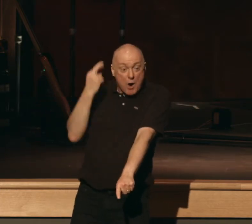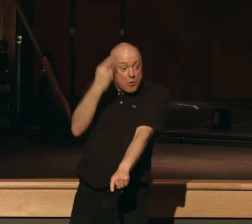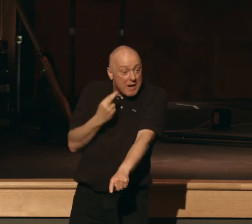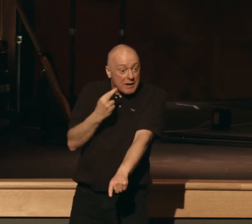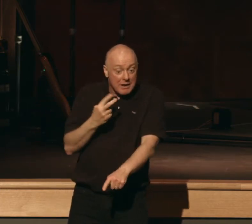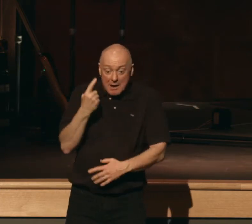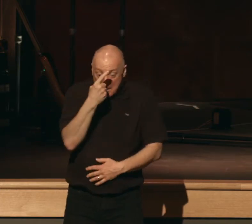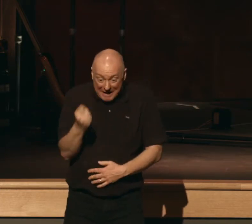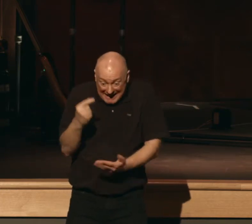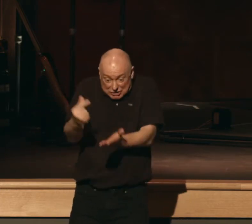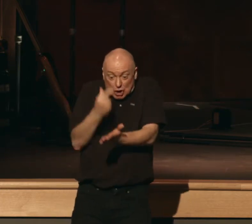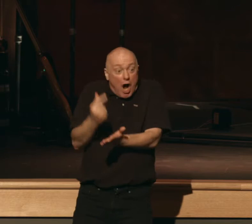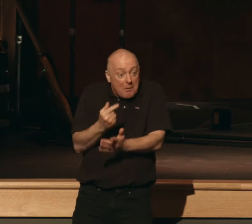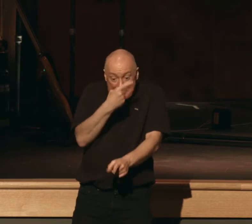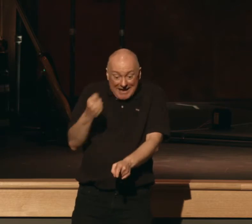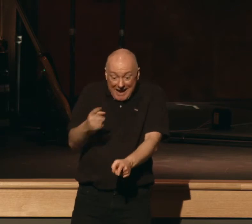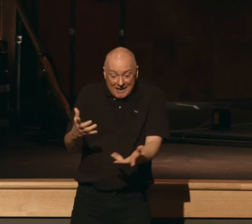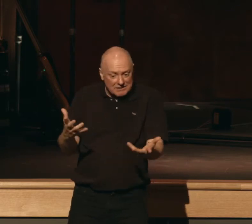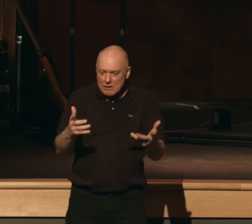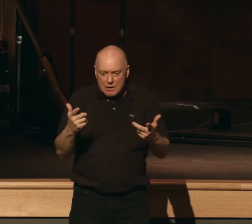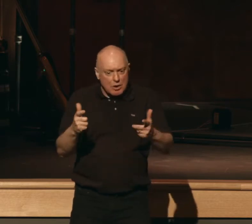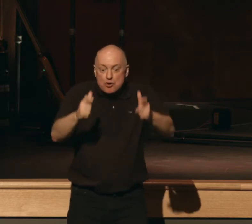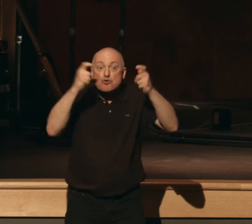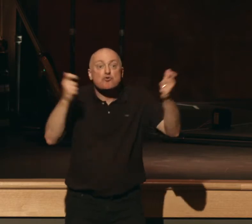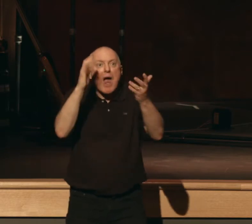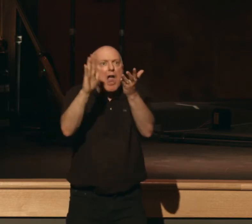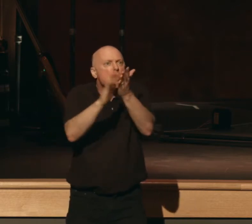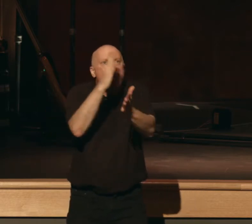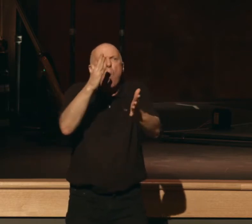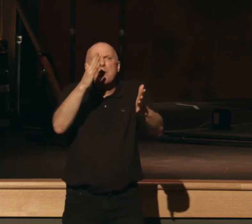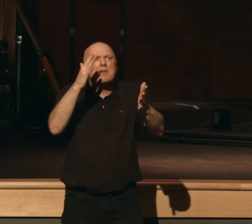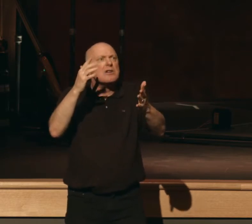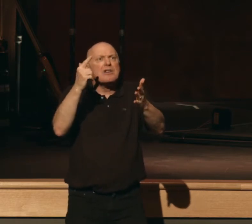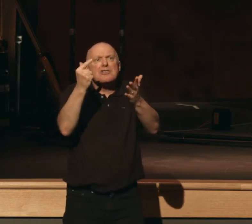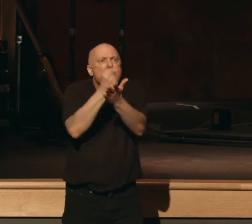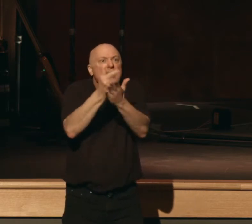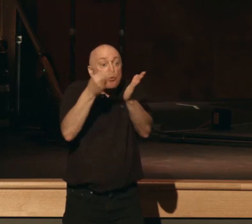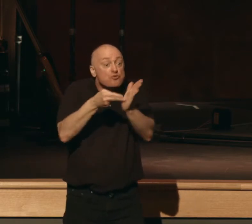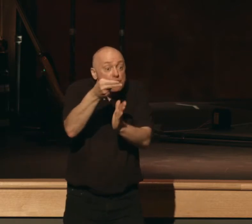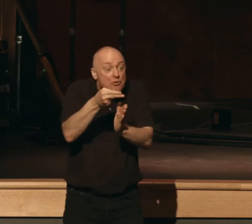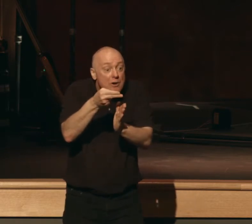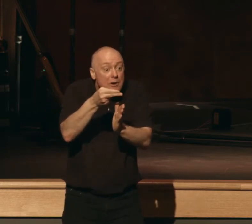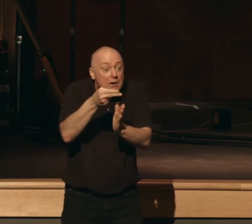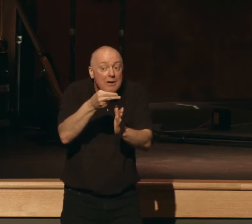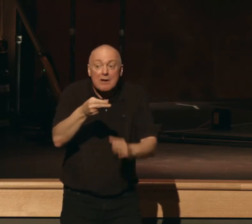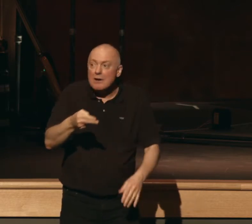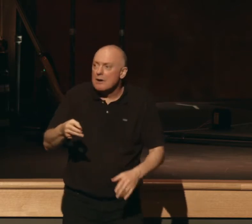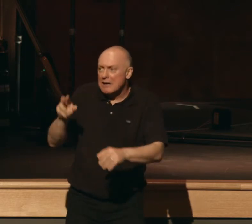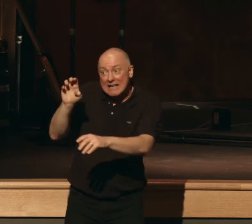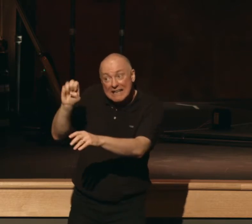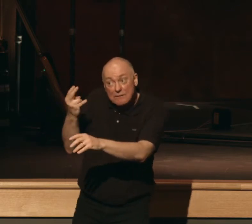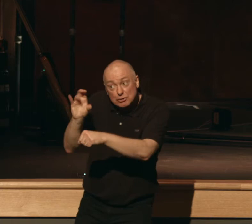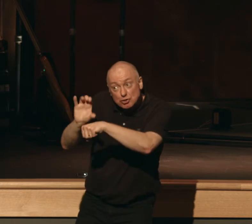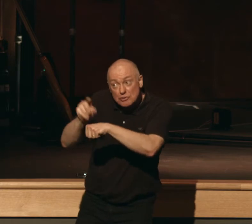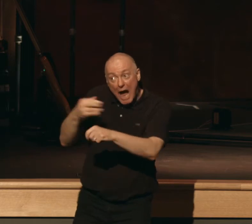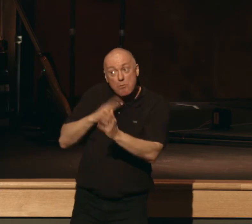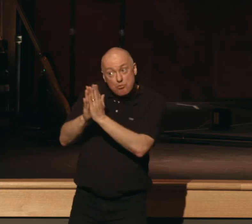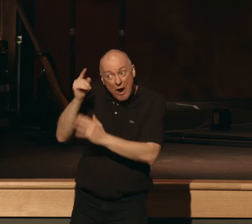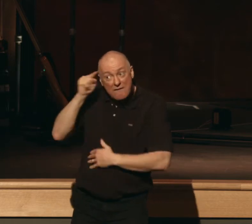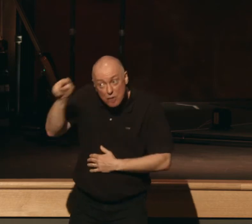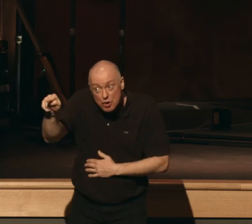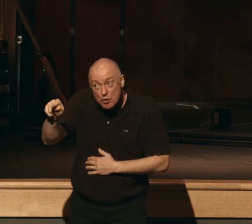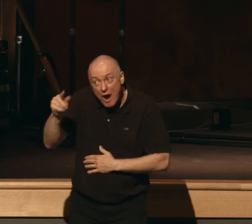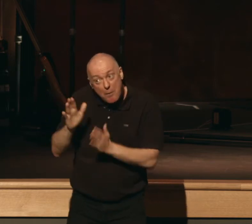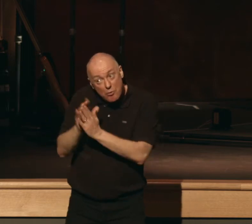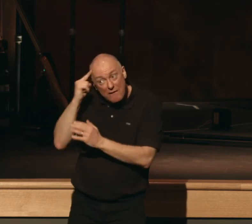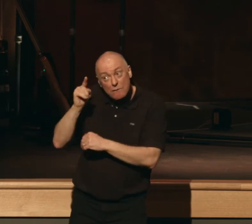for this reason, because of the gospel, because of these great, glorious, awesome gospel truths, he says, Ephesians, I'm praying for you. I'm praying